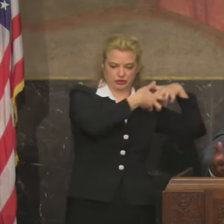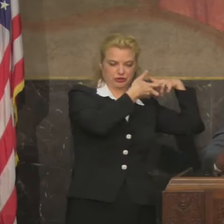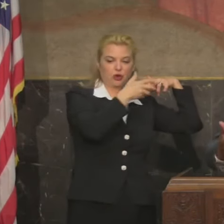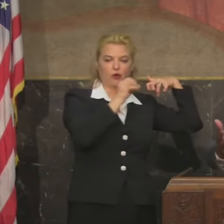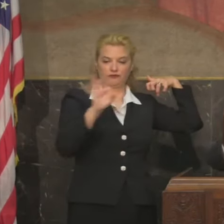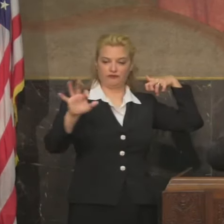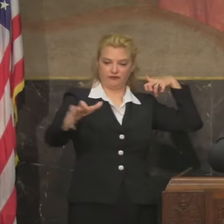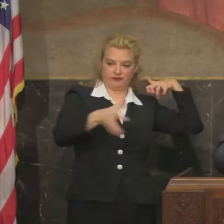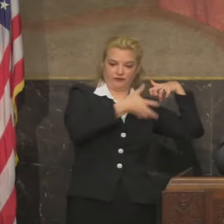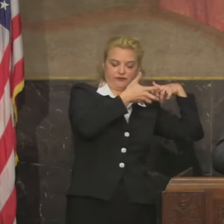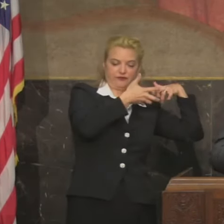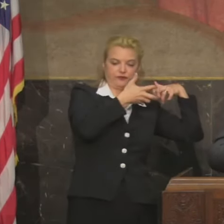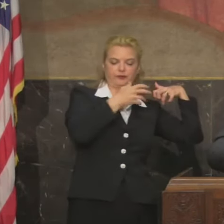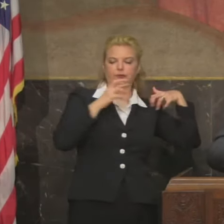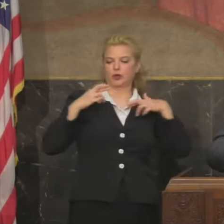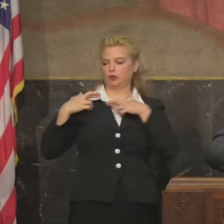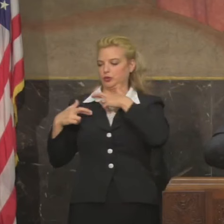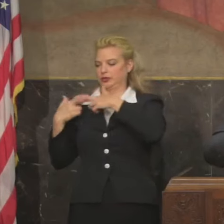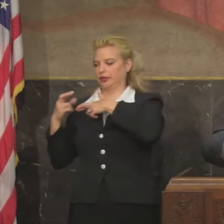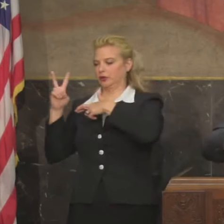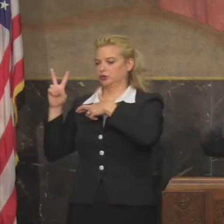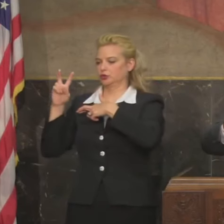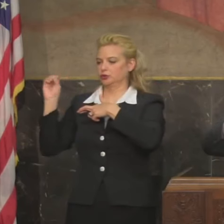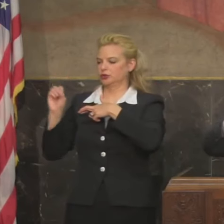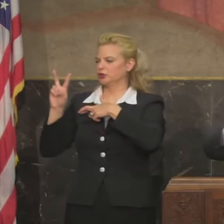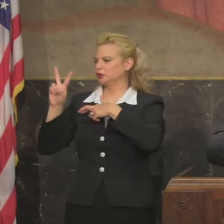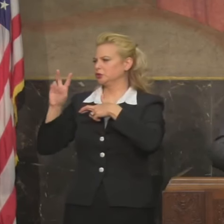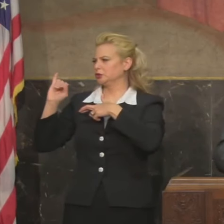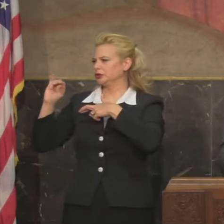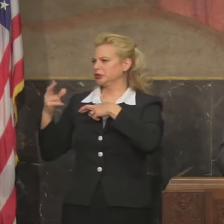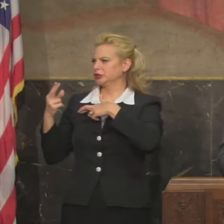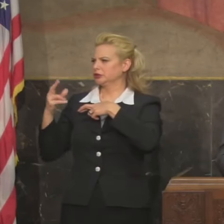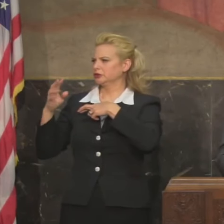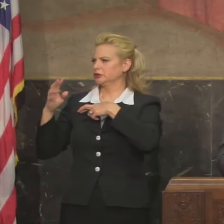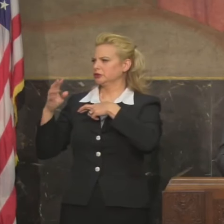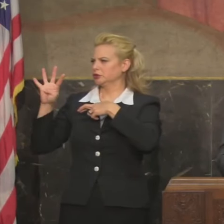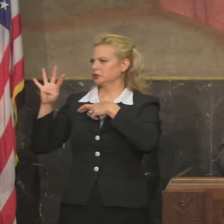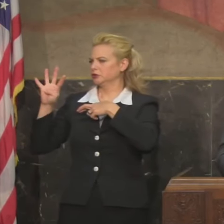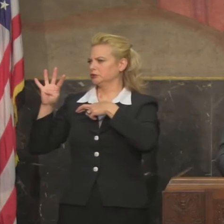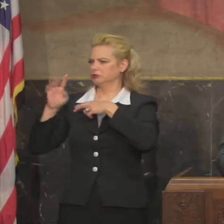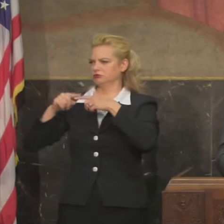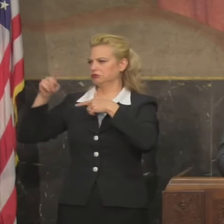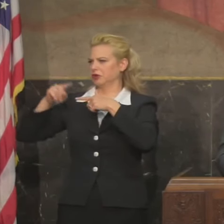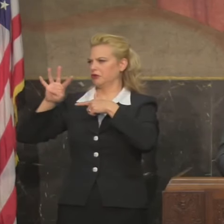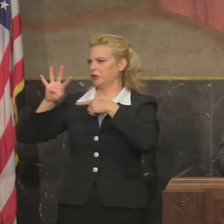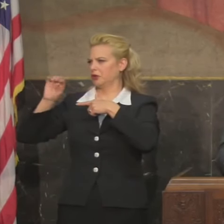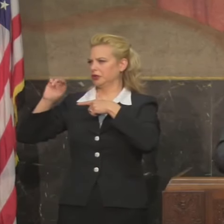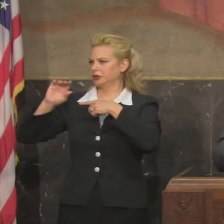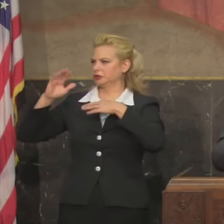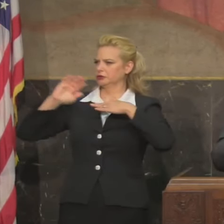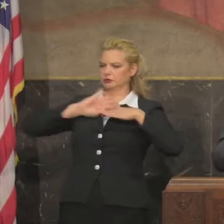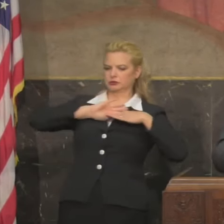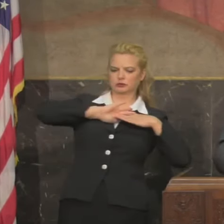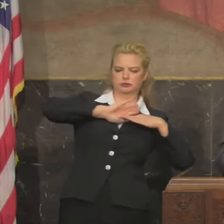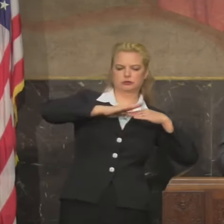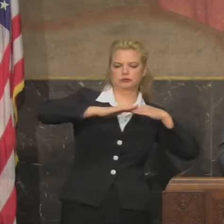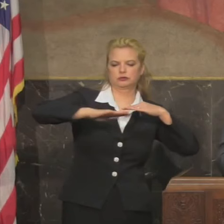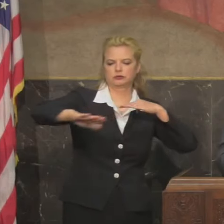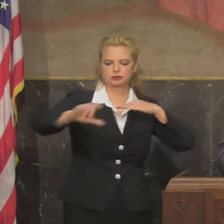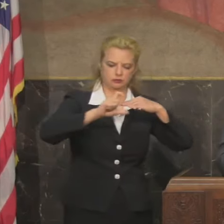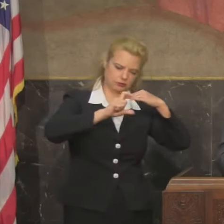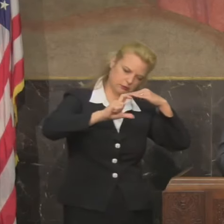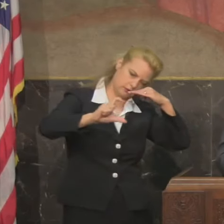another recycled 2% or 2-inch, 3-inch, 4-inch increase, depending on the nature or the depth of